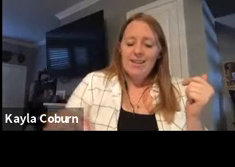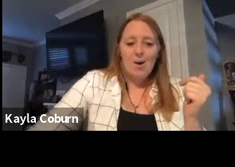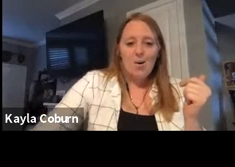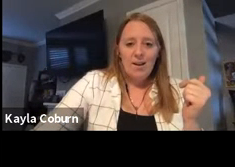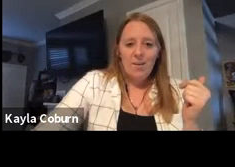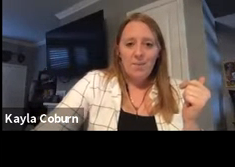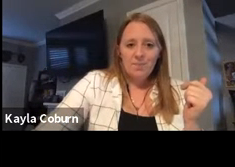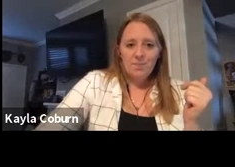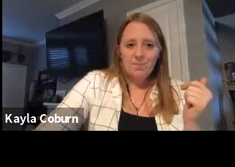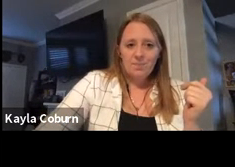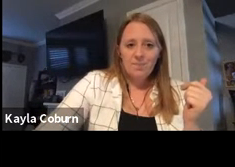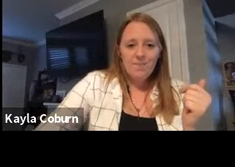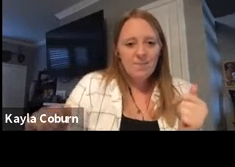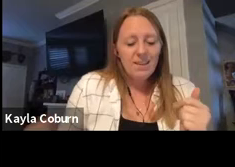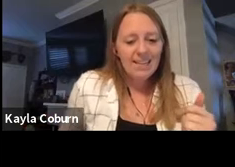So